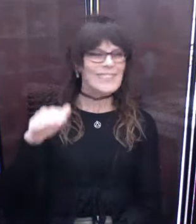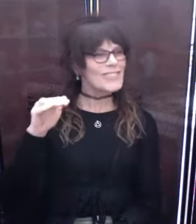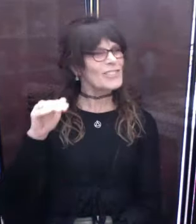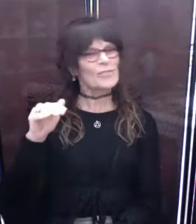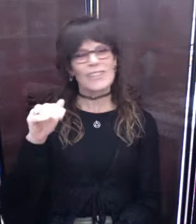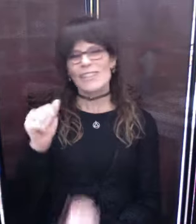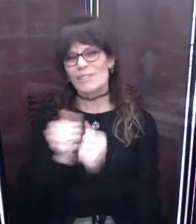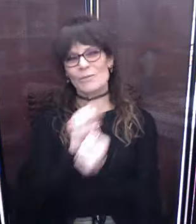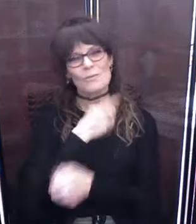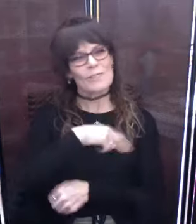beliefs about